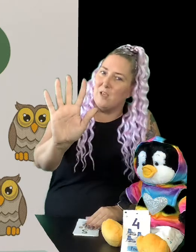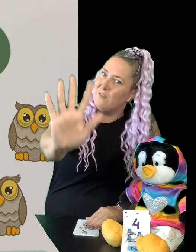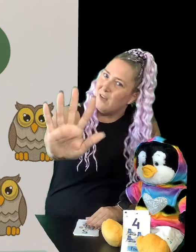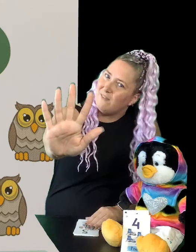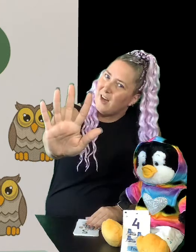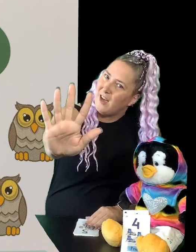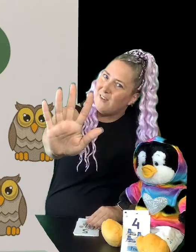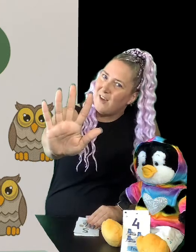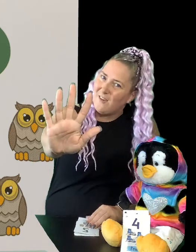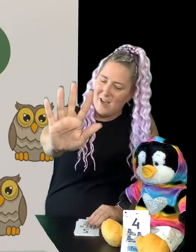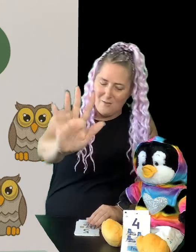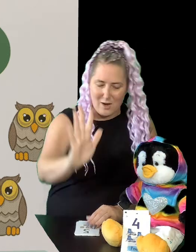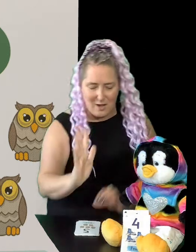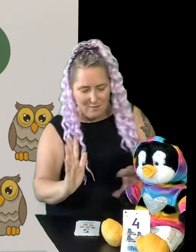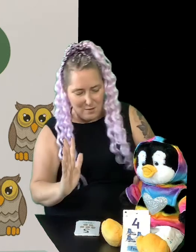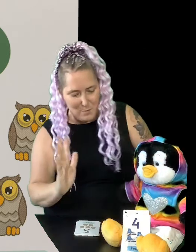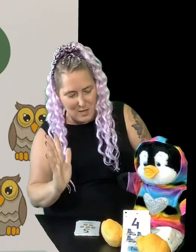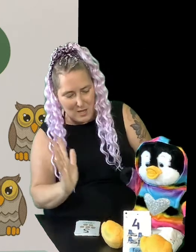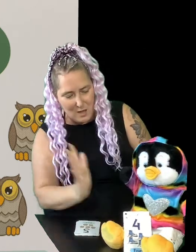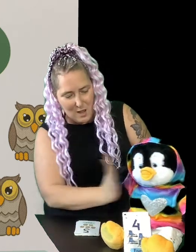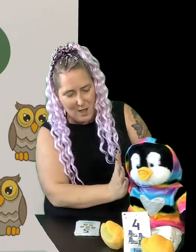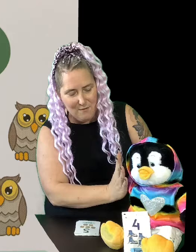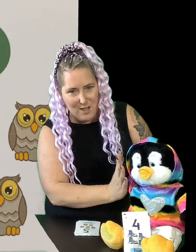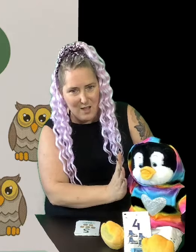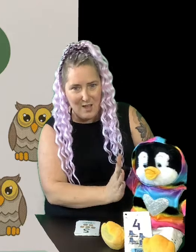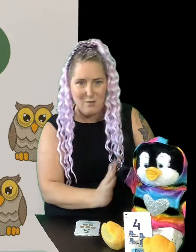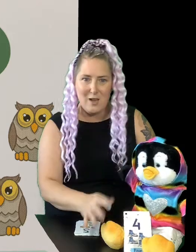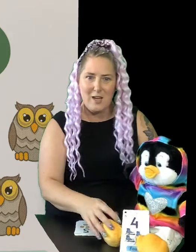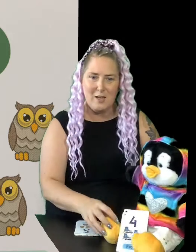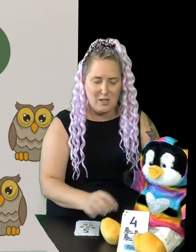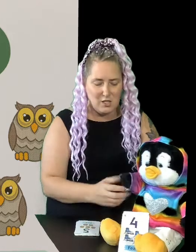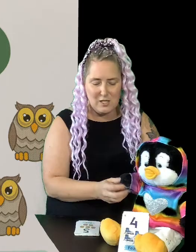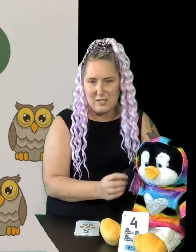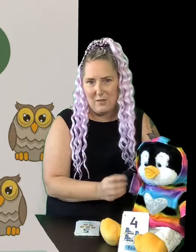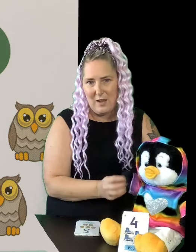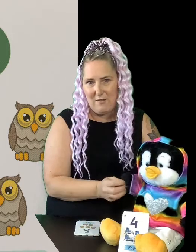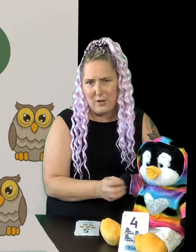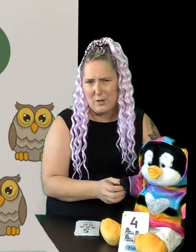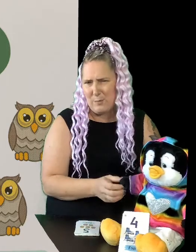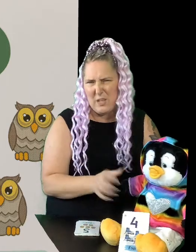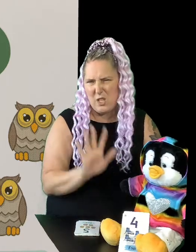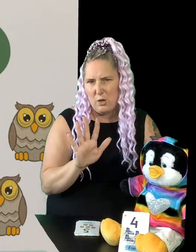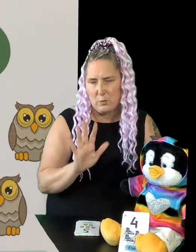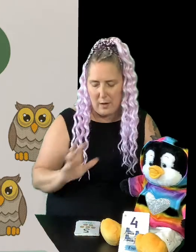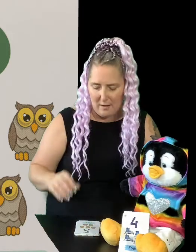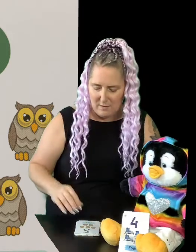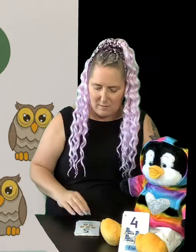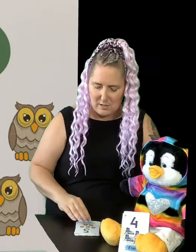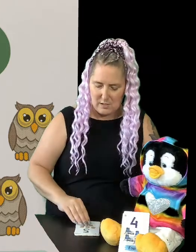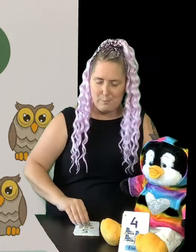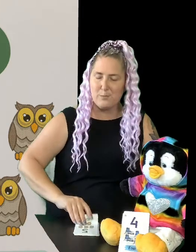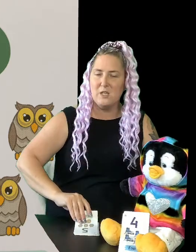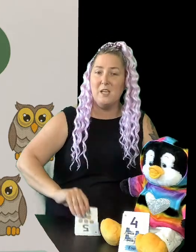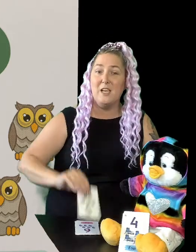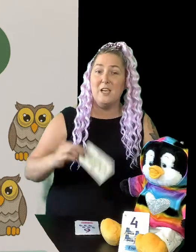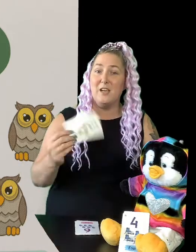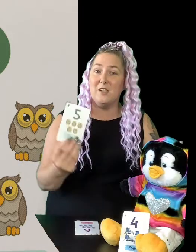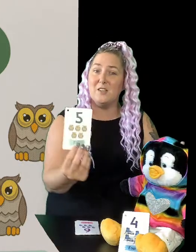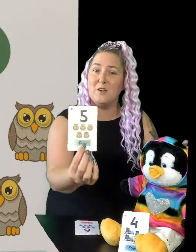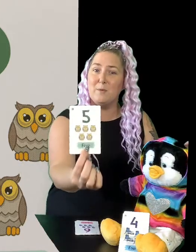it. 5. High five, right? High five, Penny. High five, right? She doesn't even have fingers, but she knows what a high five is. Here's our number